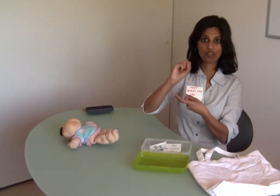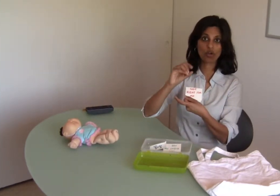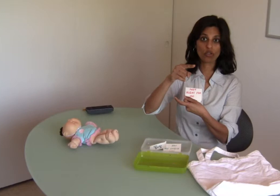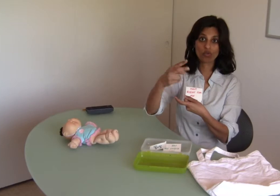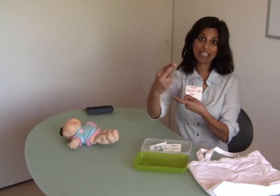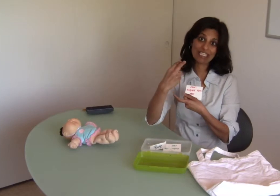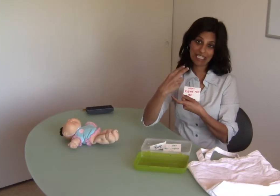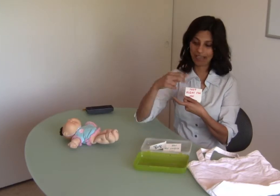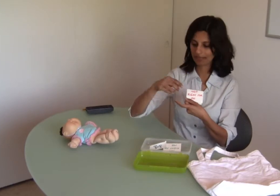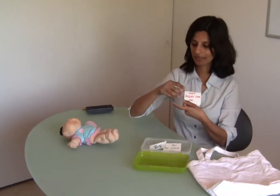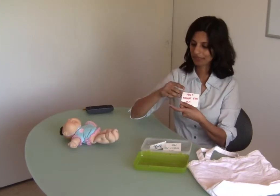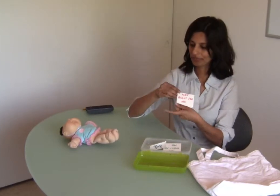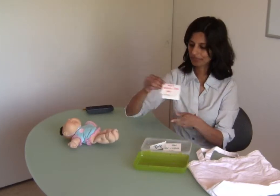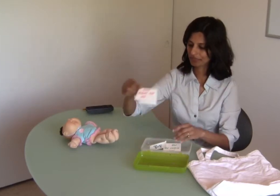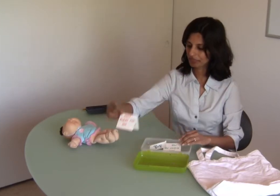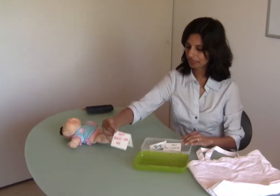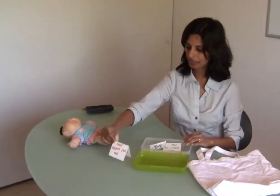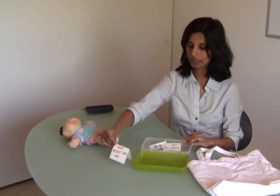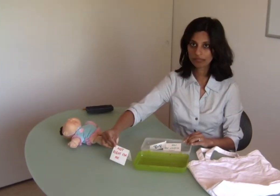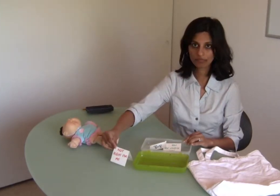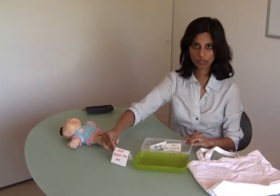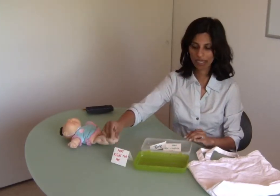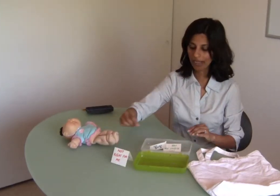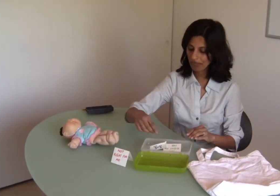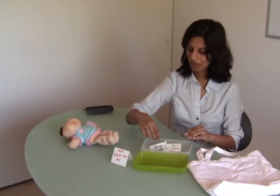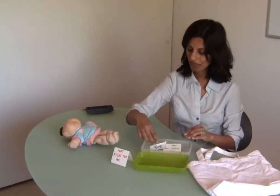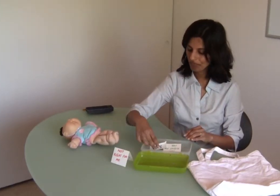so you can see it. Okay?